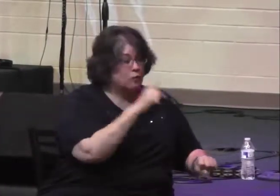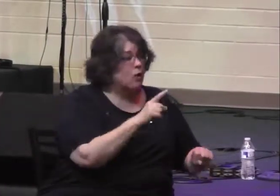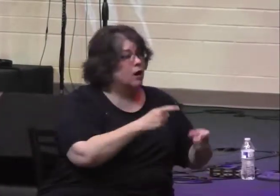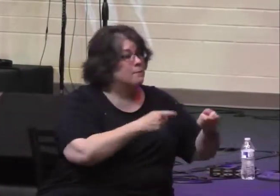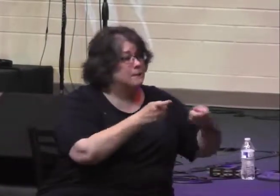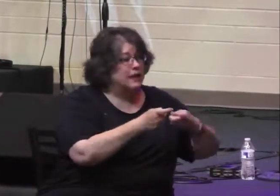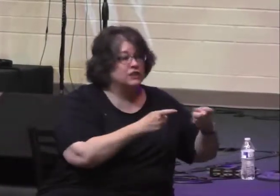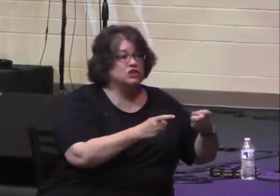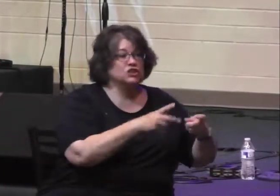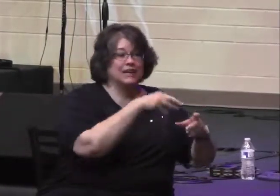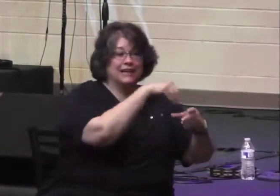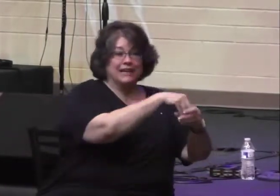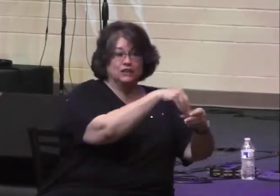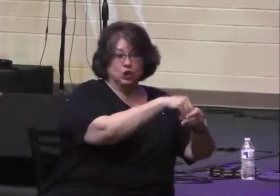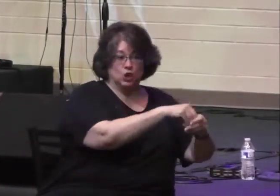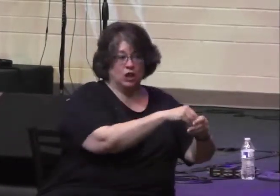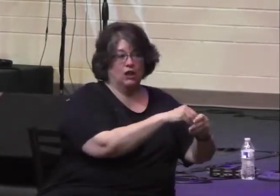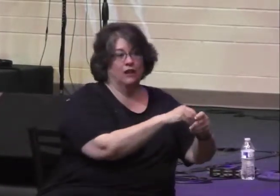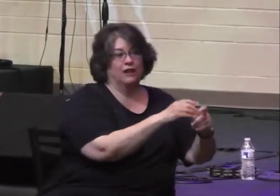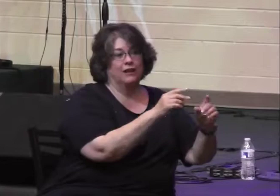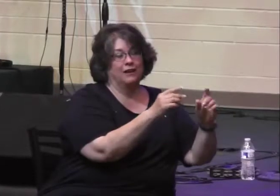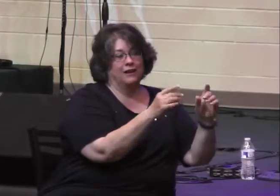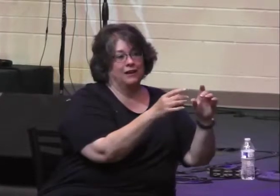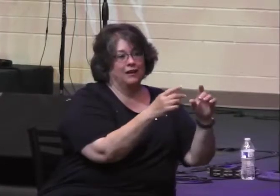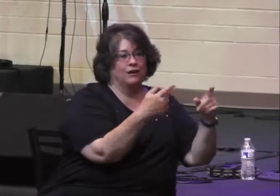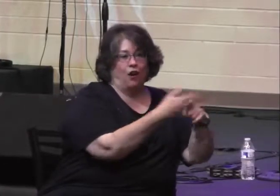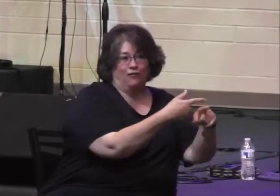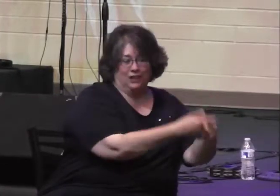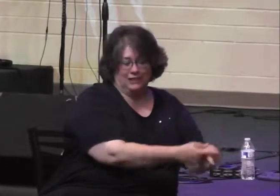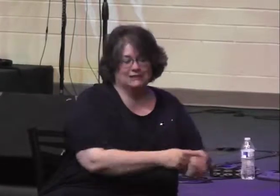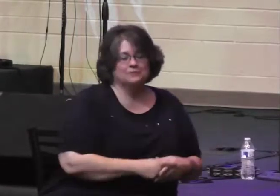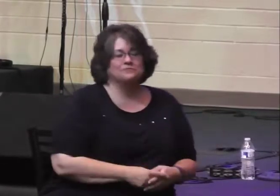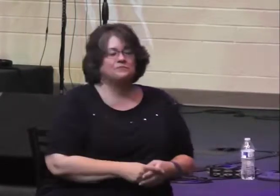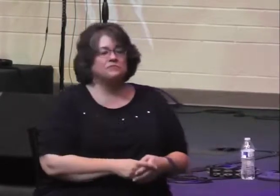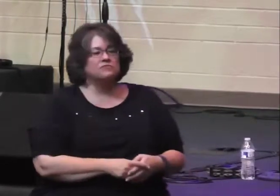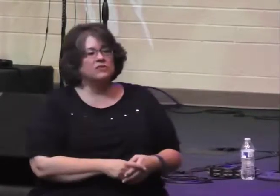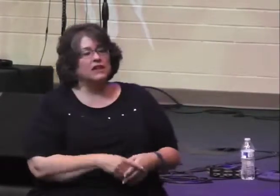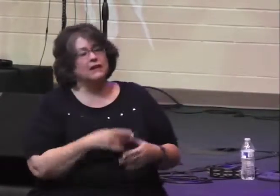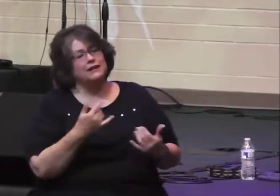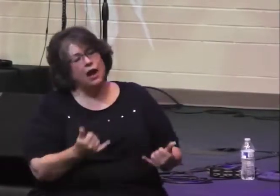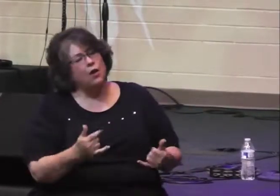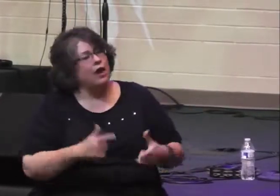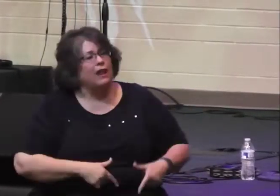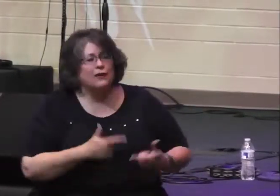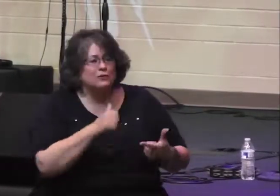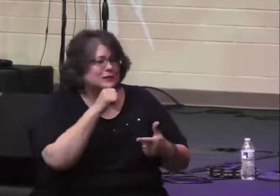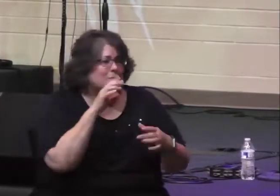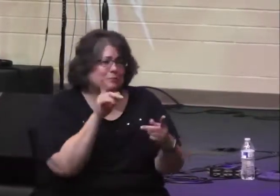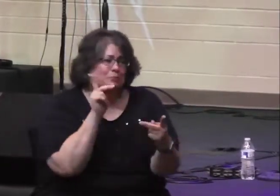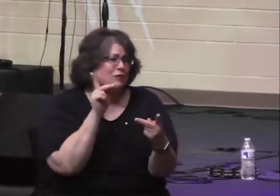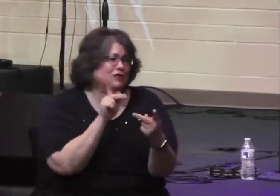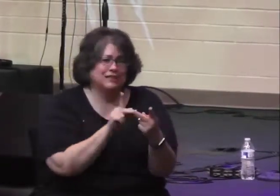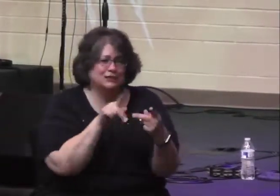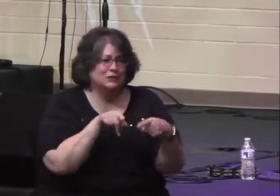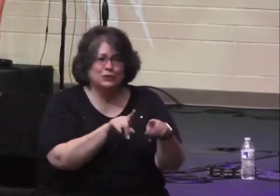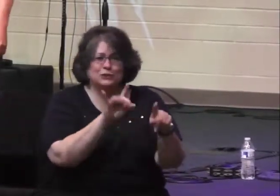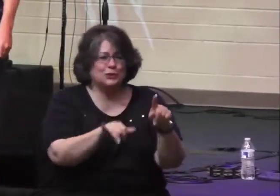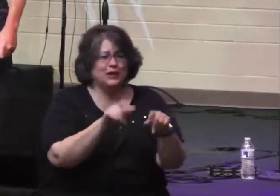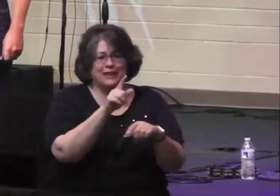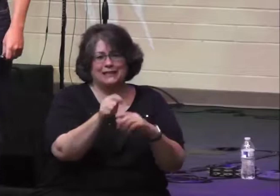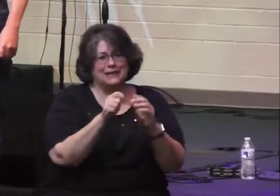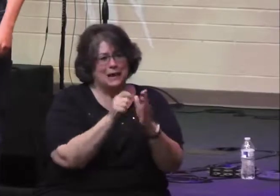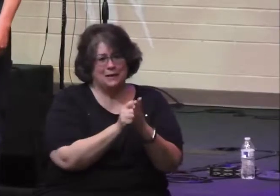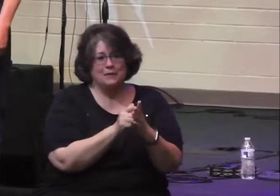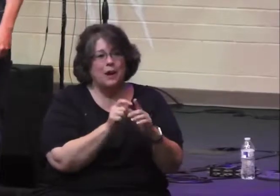judicial system. Now, I'm sure that life under Jehoshaphat wasn't perfect. It never